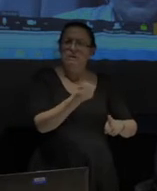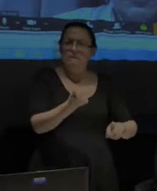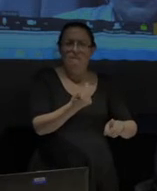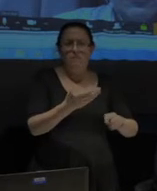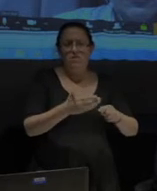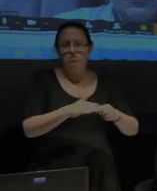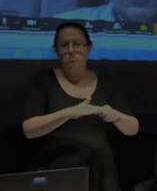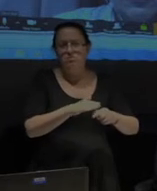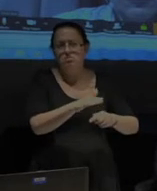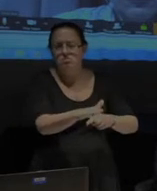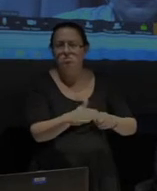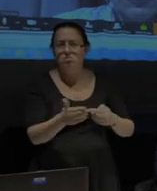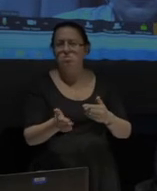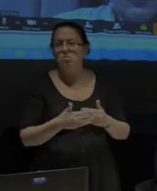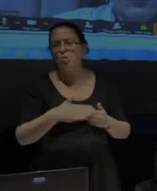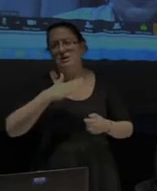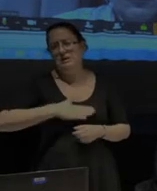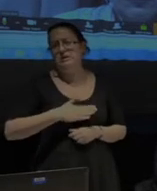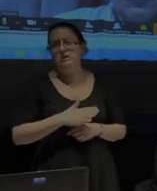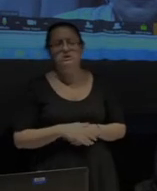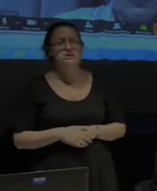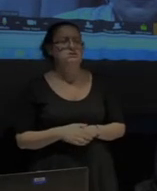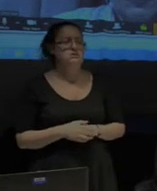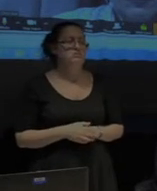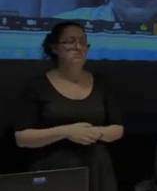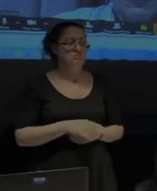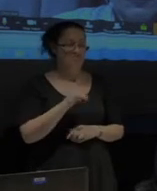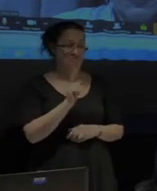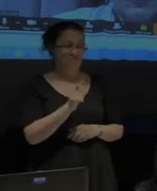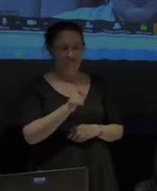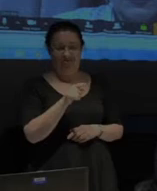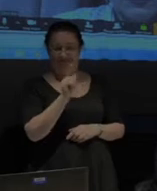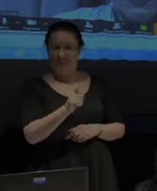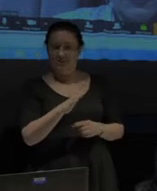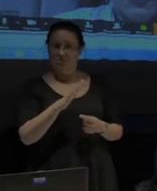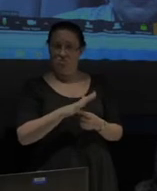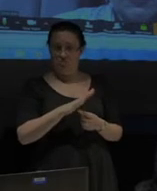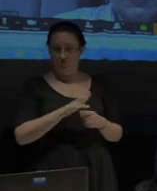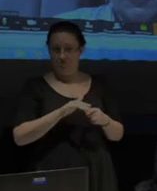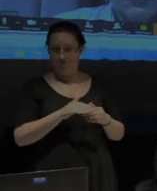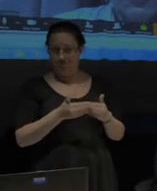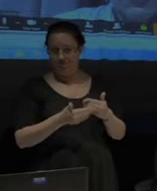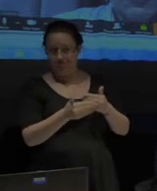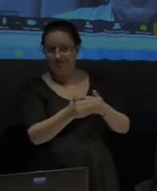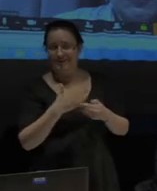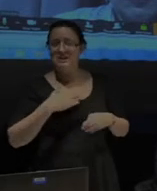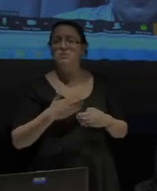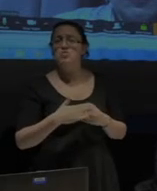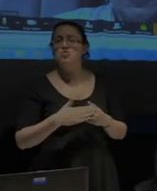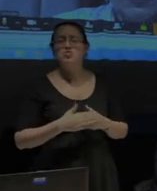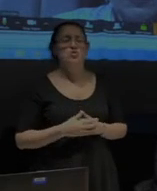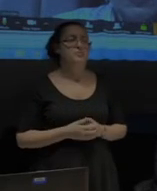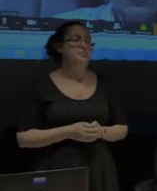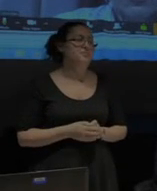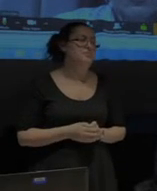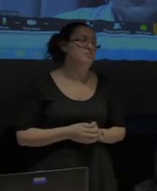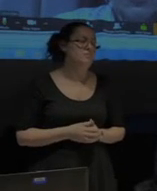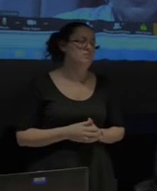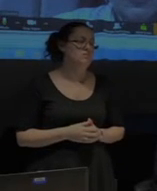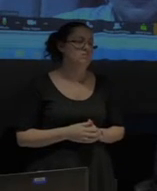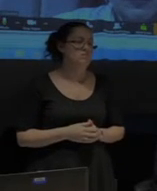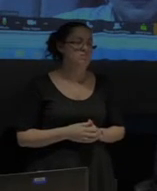do. I think that's the overarching piece that I think we would happily sum at this point. But at least there